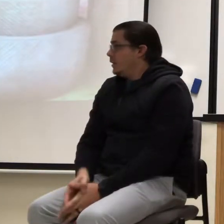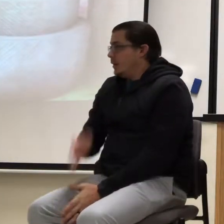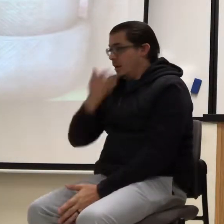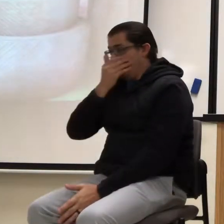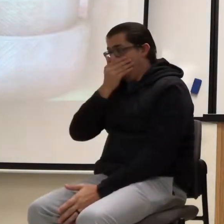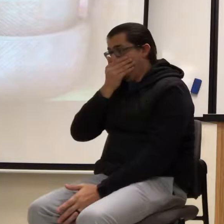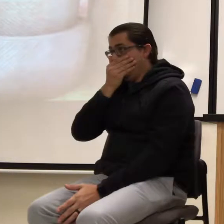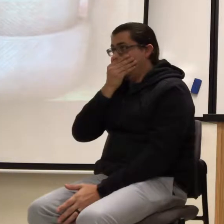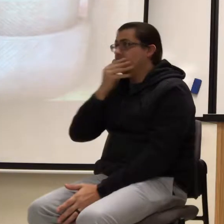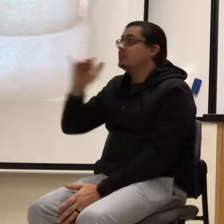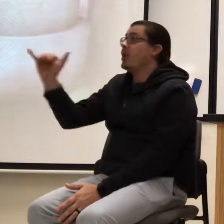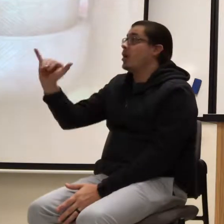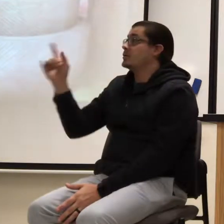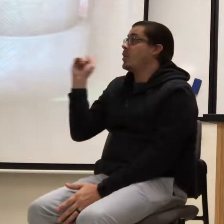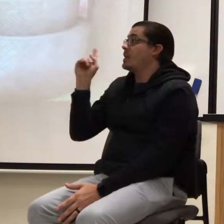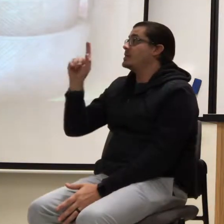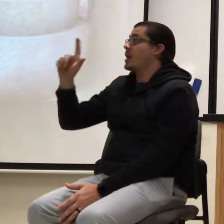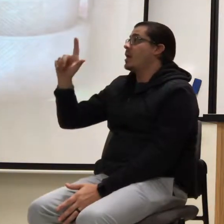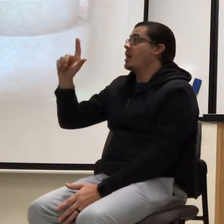It's also lamellar.